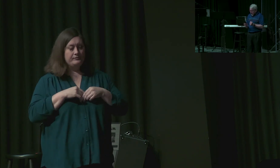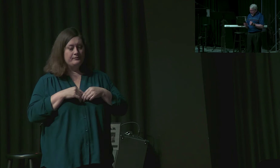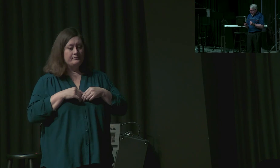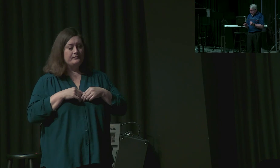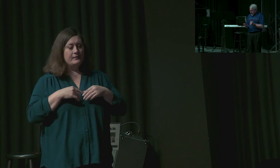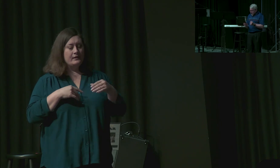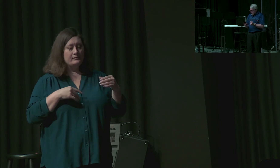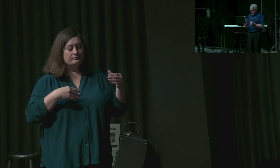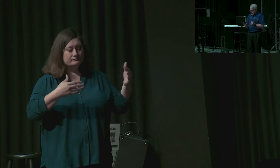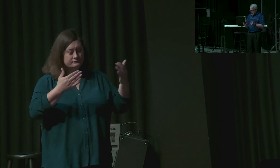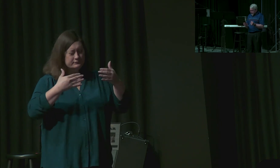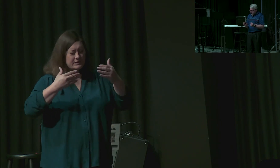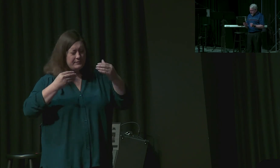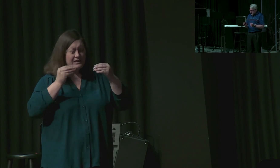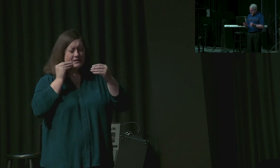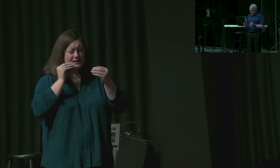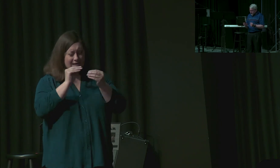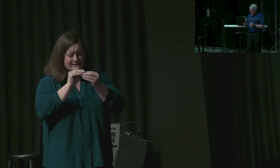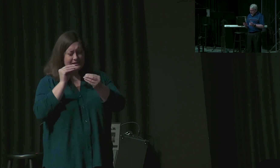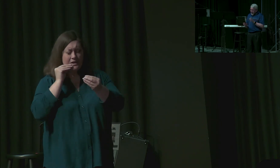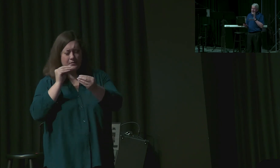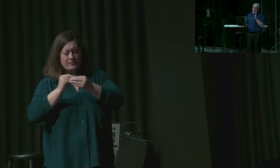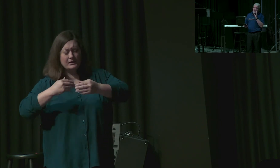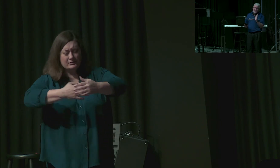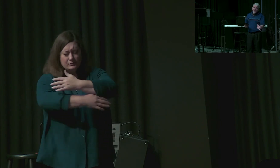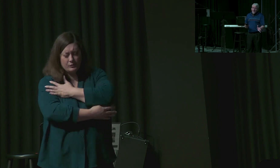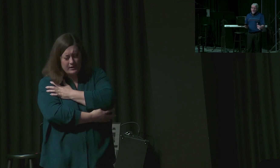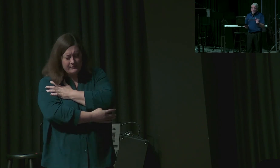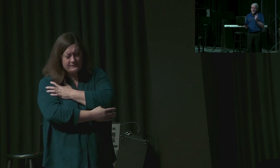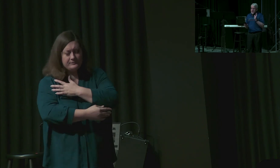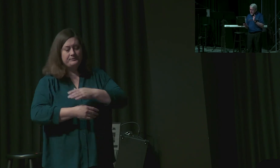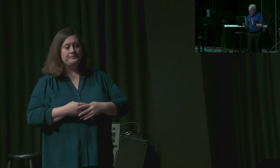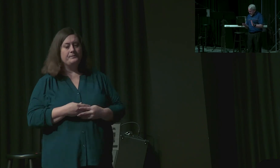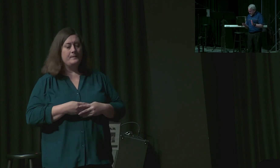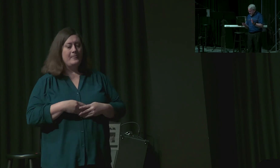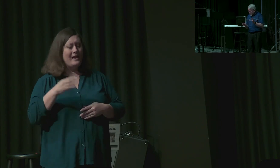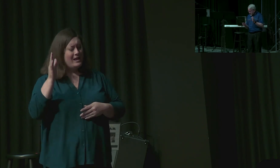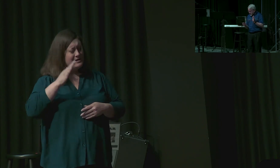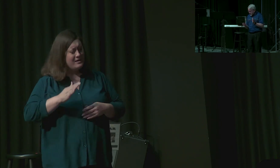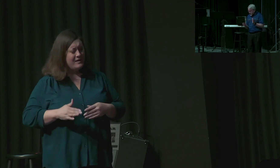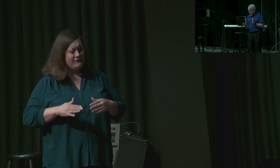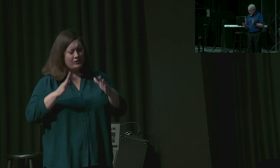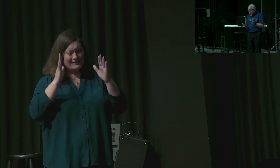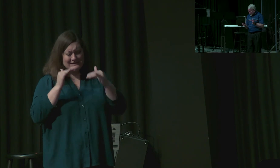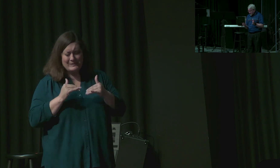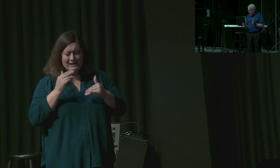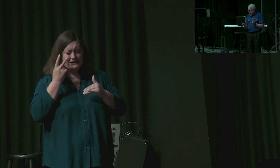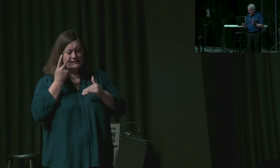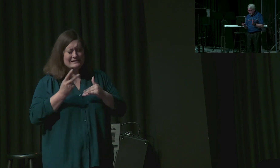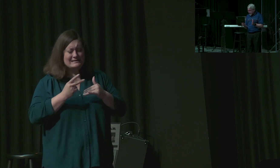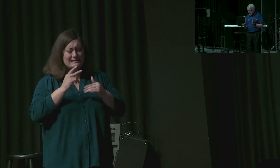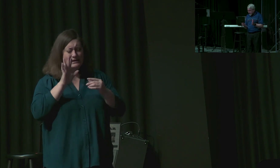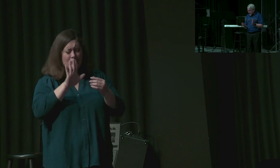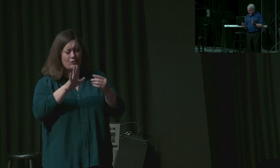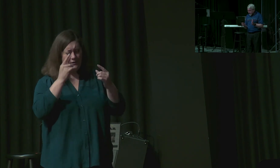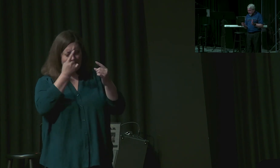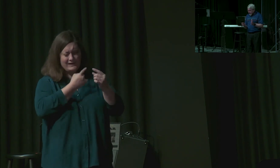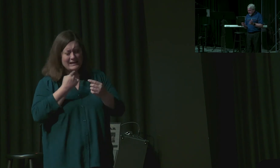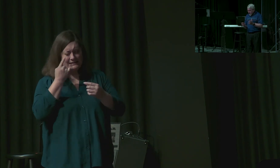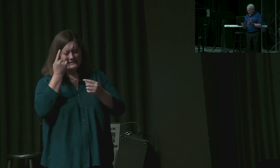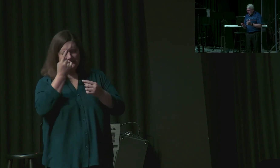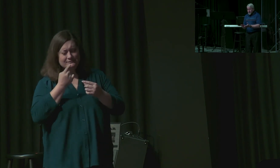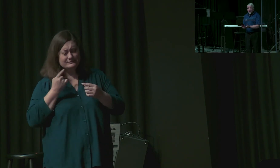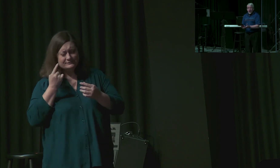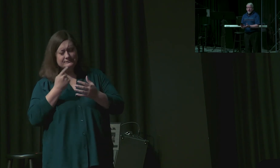them. And Israel said to Joseph, "I never expected to see your face.